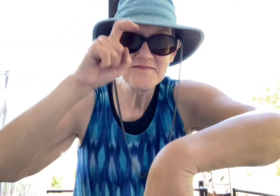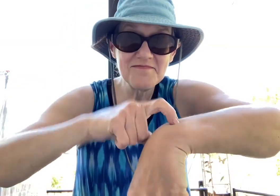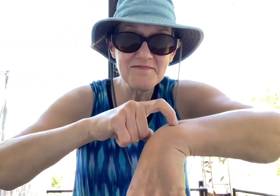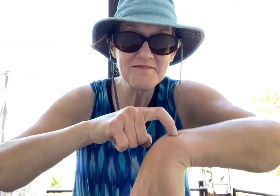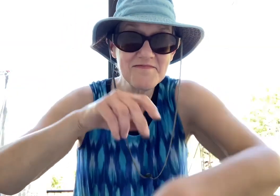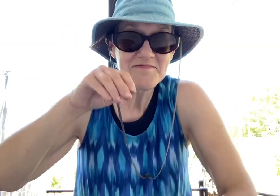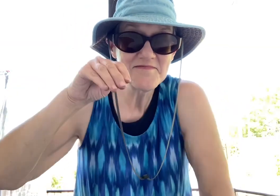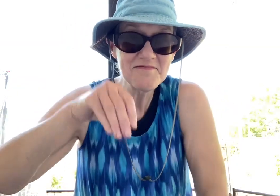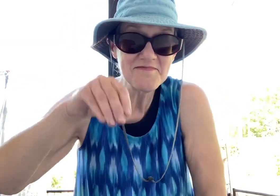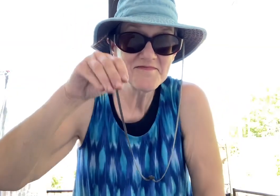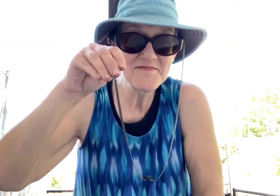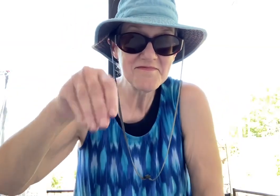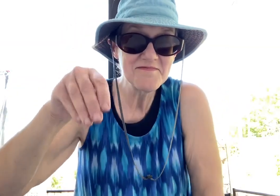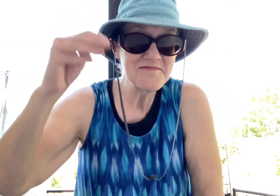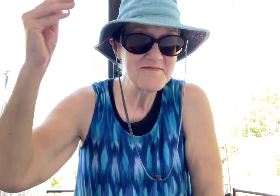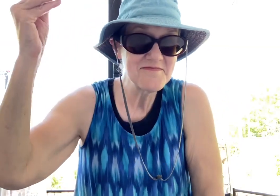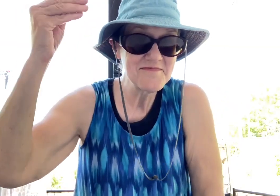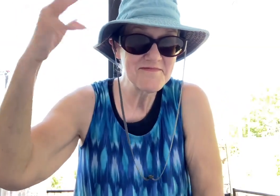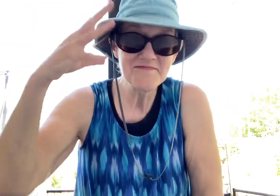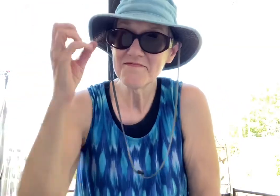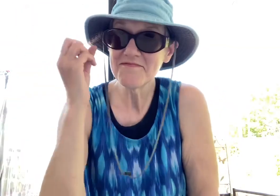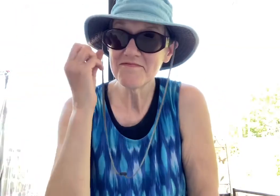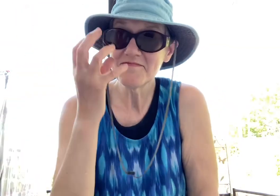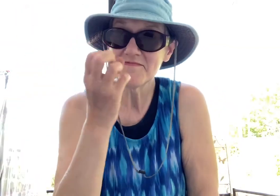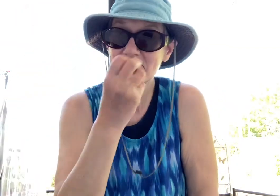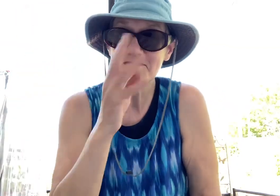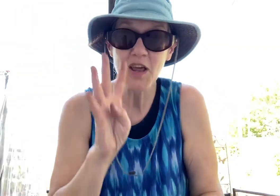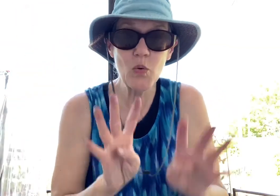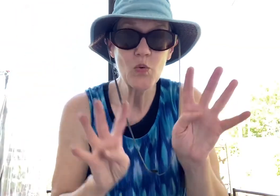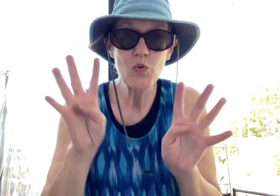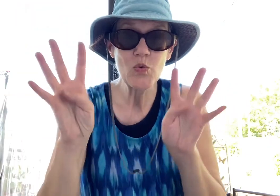Today it's time to plant out our